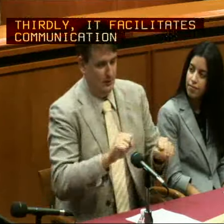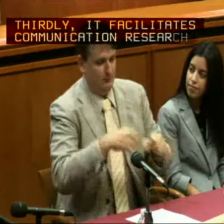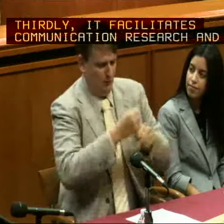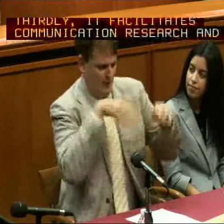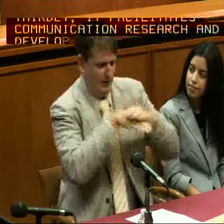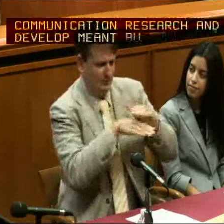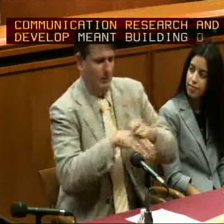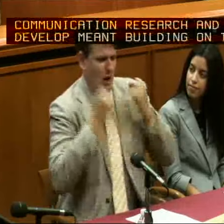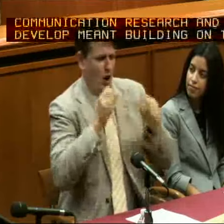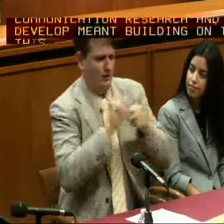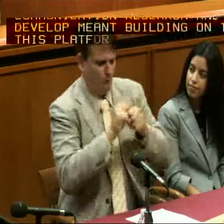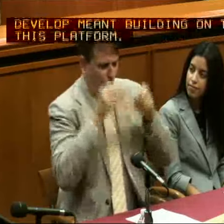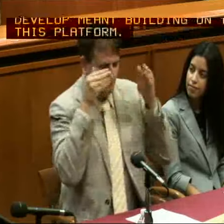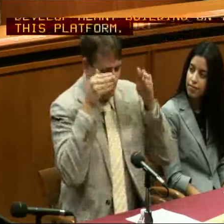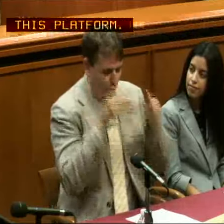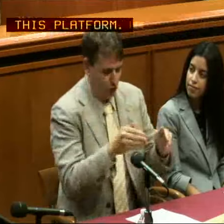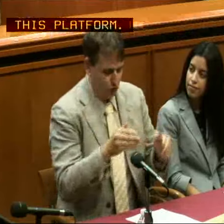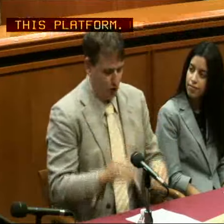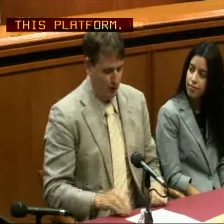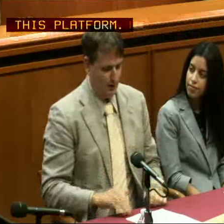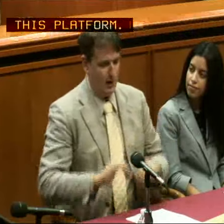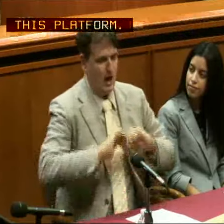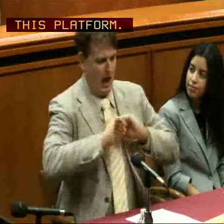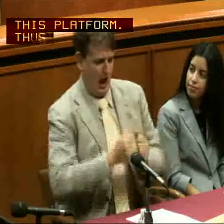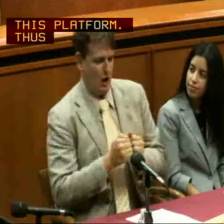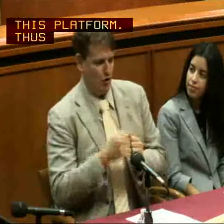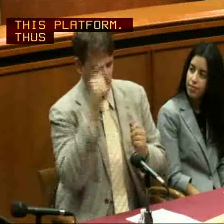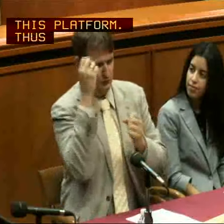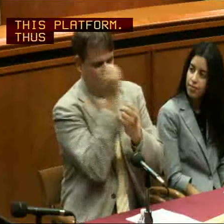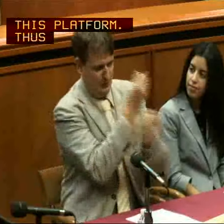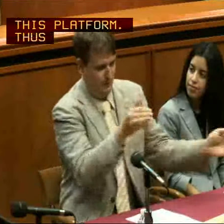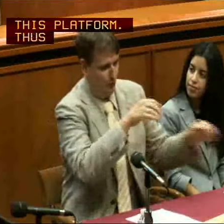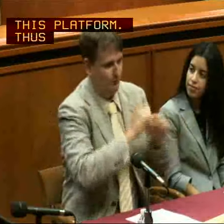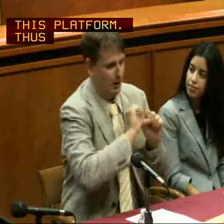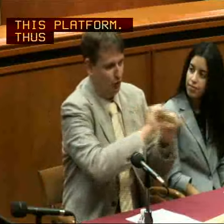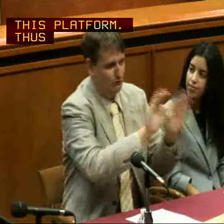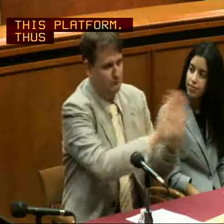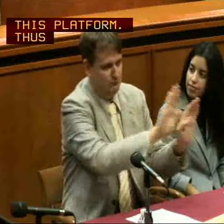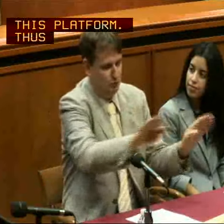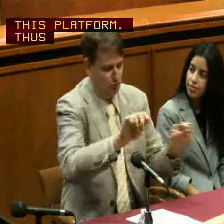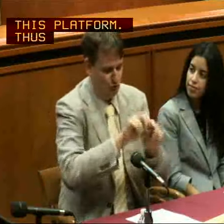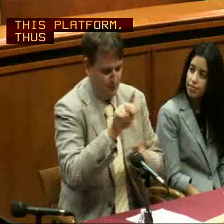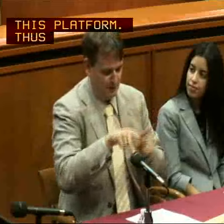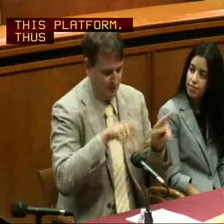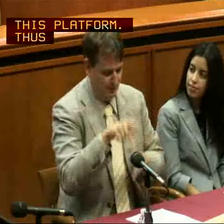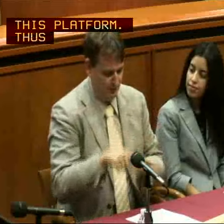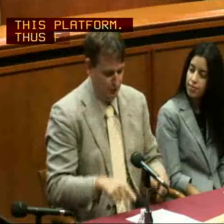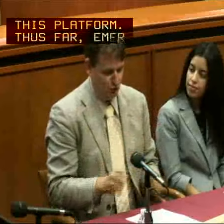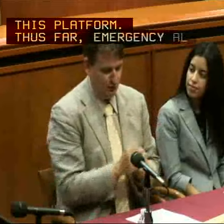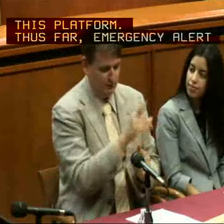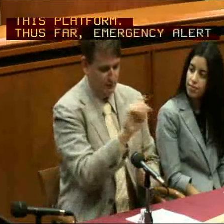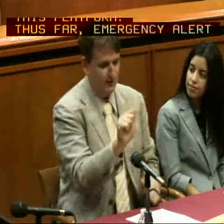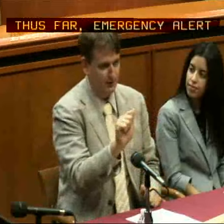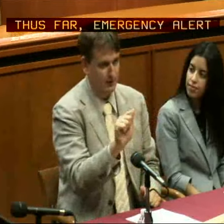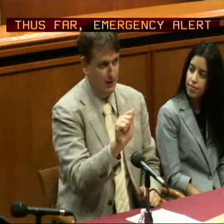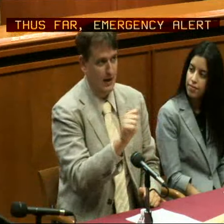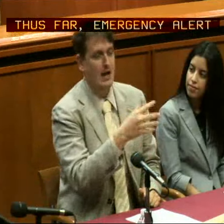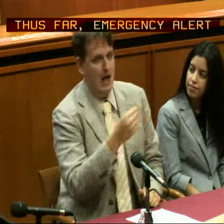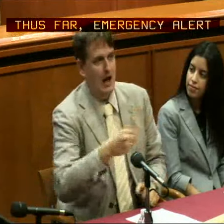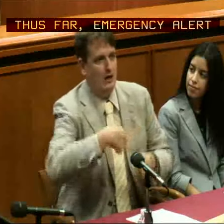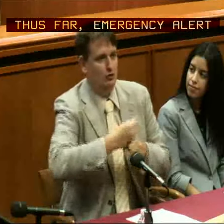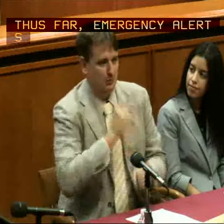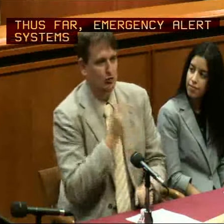Thus far, emergency alert systems have been focusing on how to get the information out to people